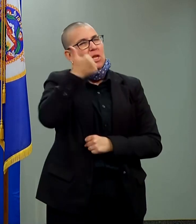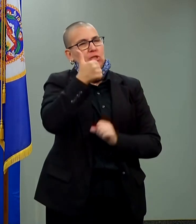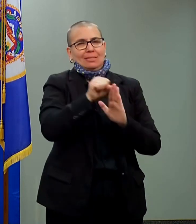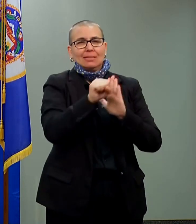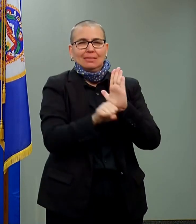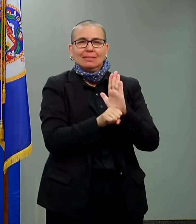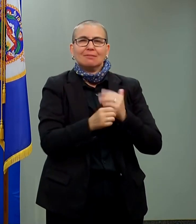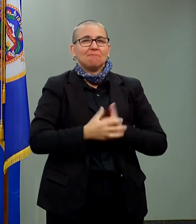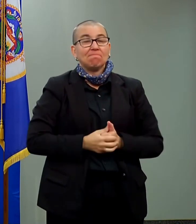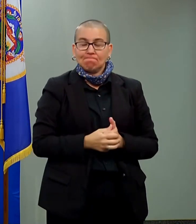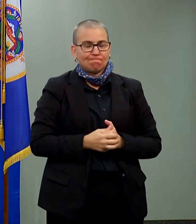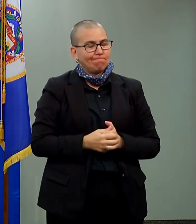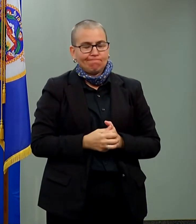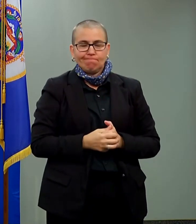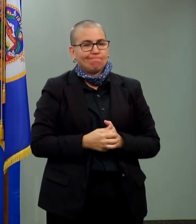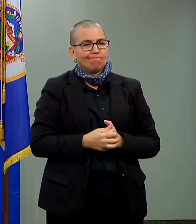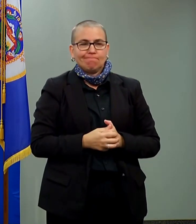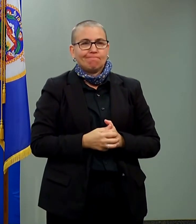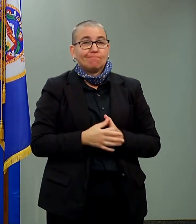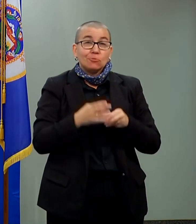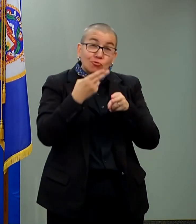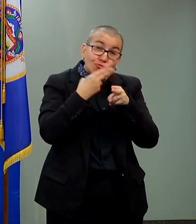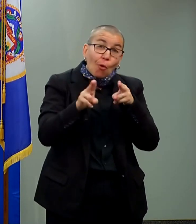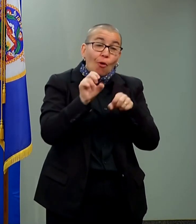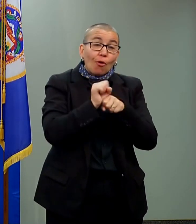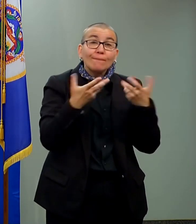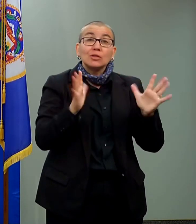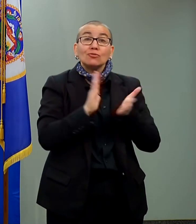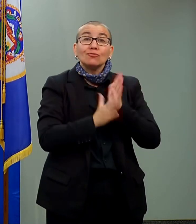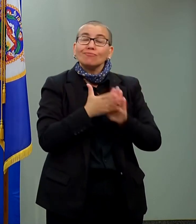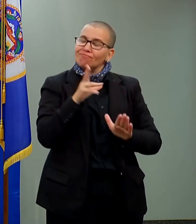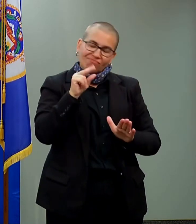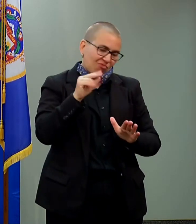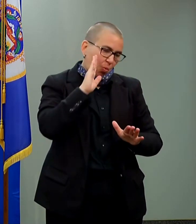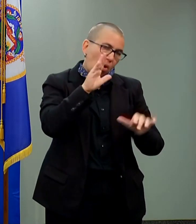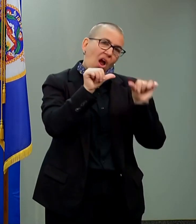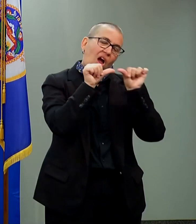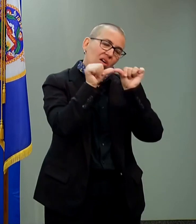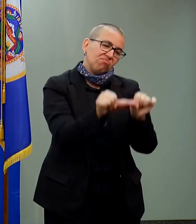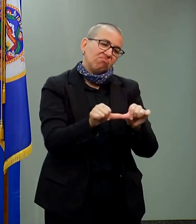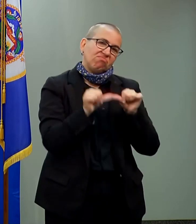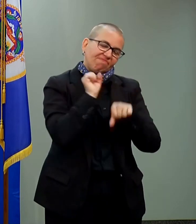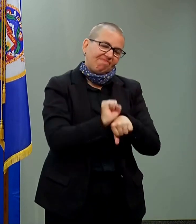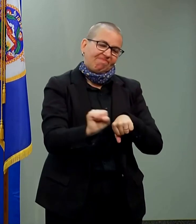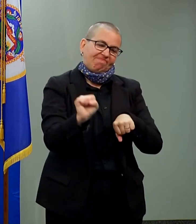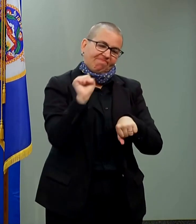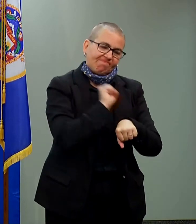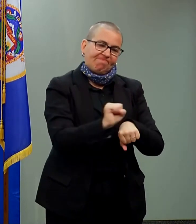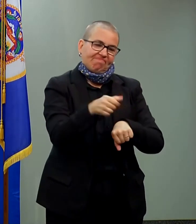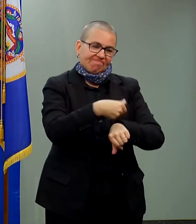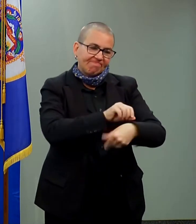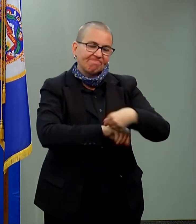today. That is the task ahead of us tomorrow and into the future. Thank you.